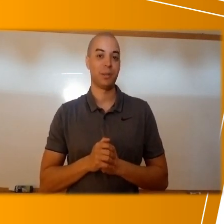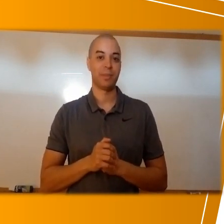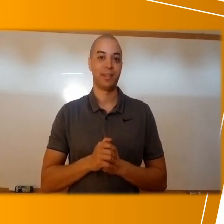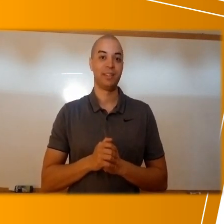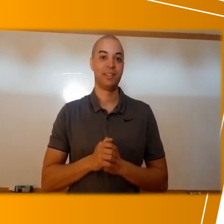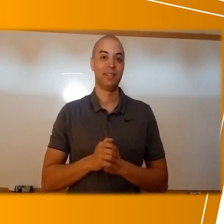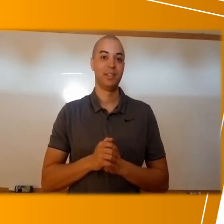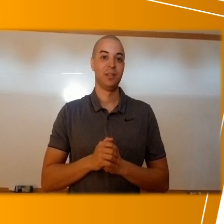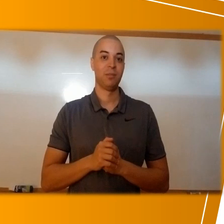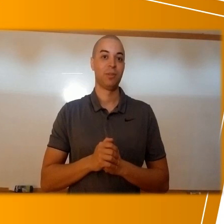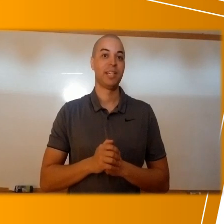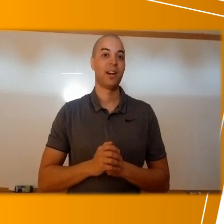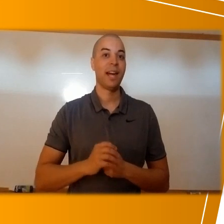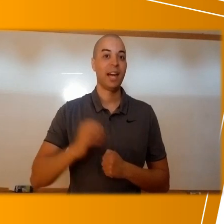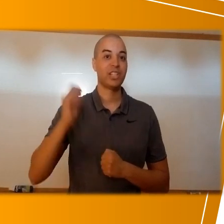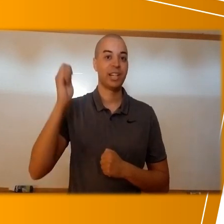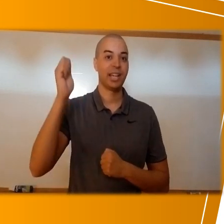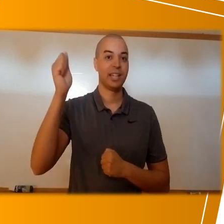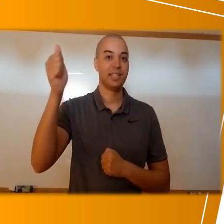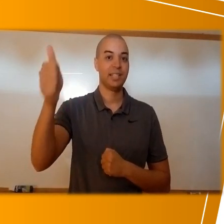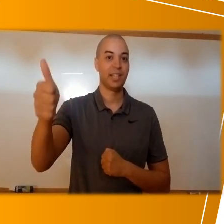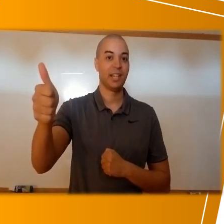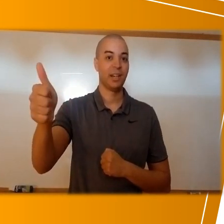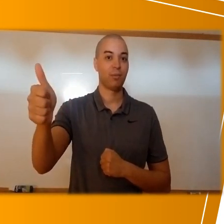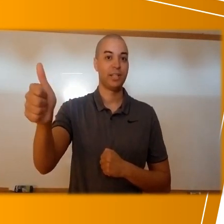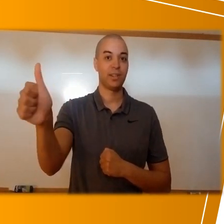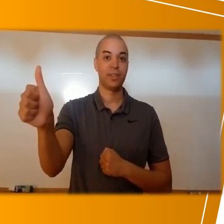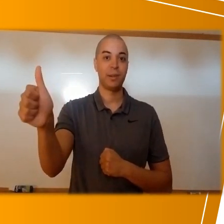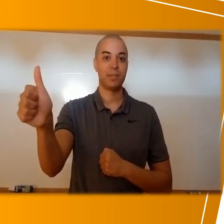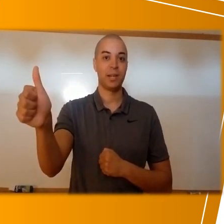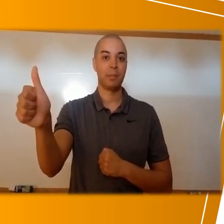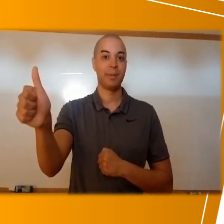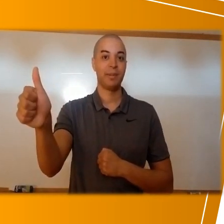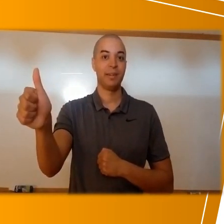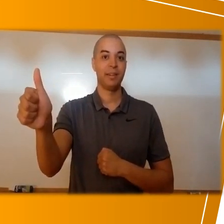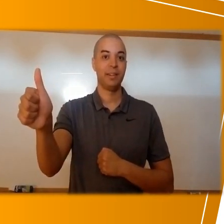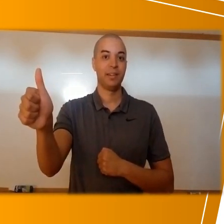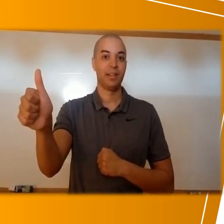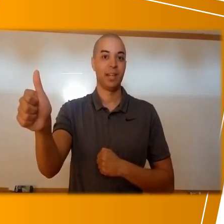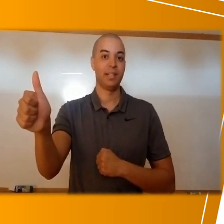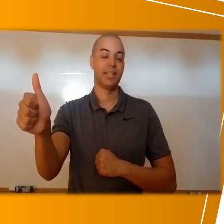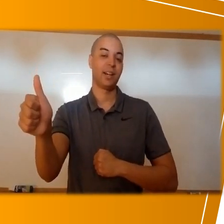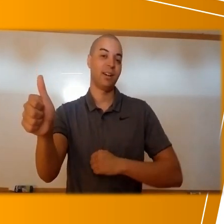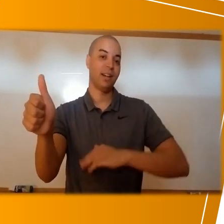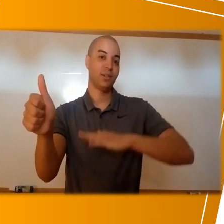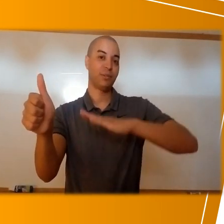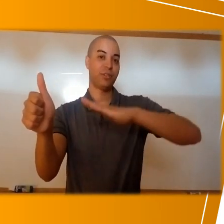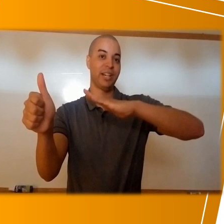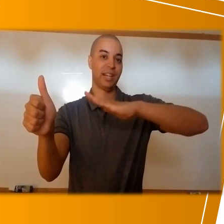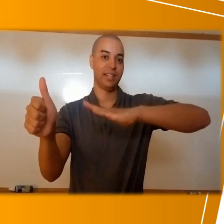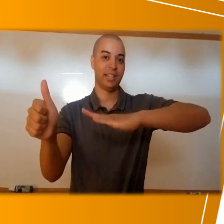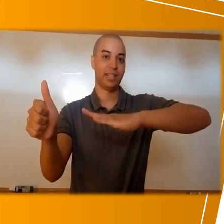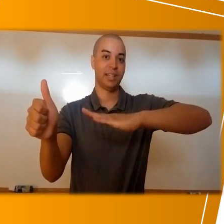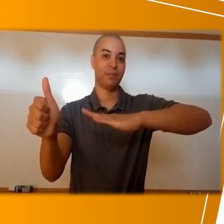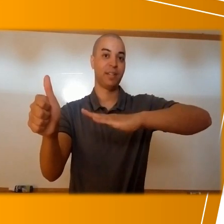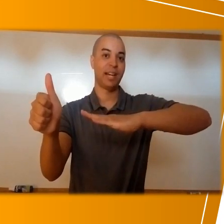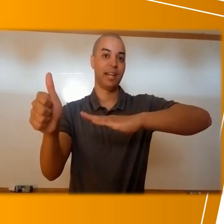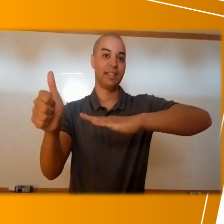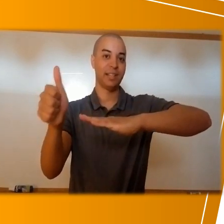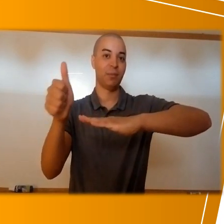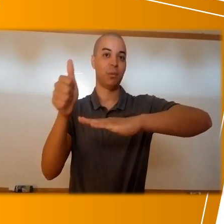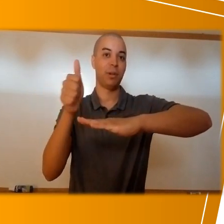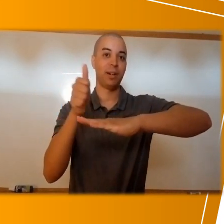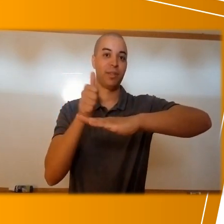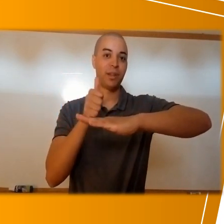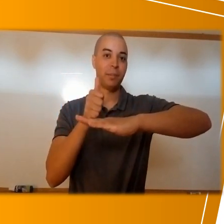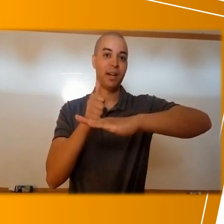under something, we'll take our action hand and raise our thumbs up and take our other free hand and lay it